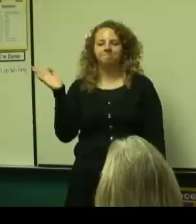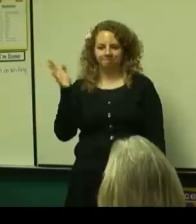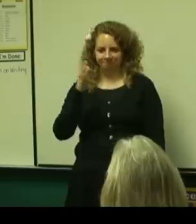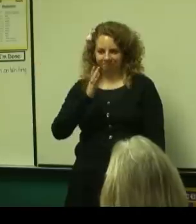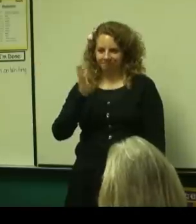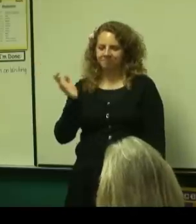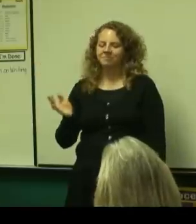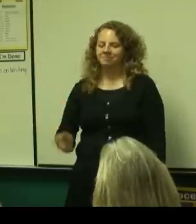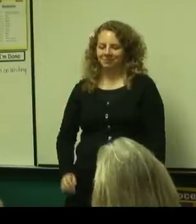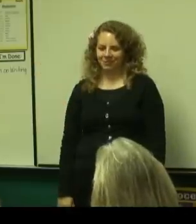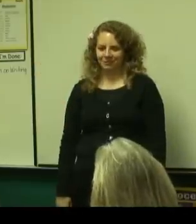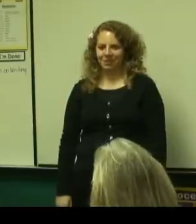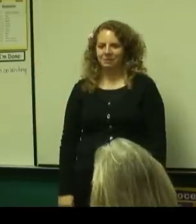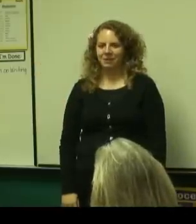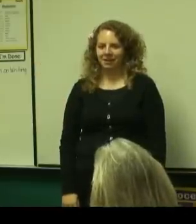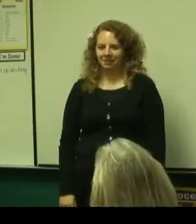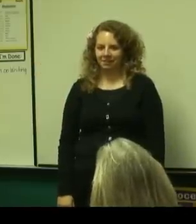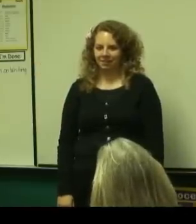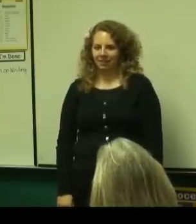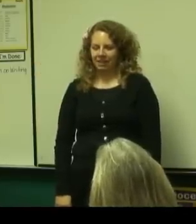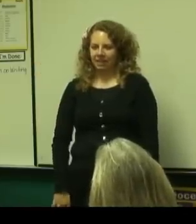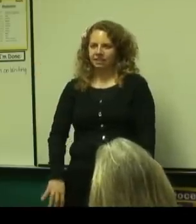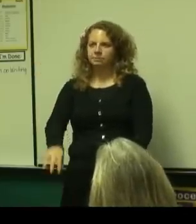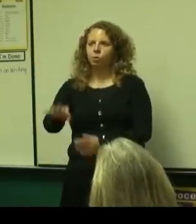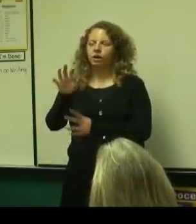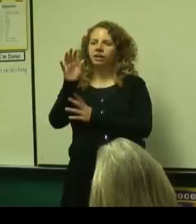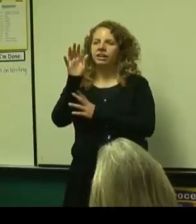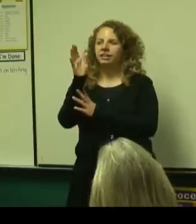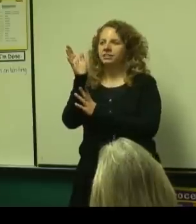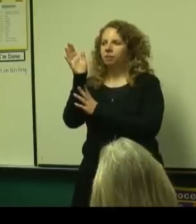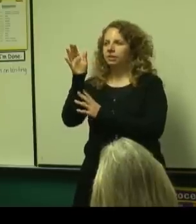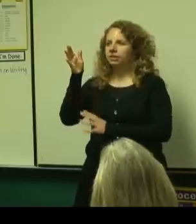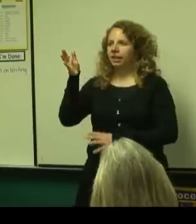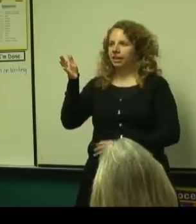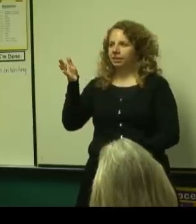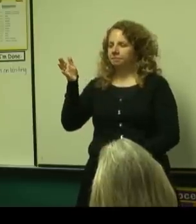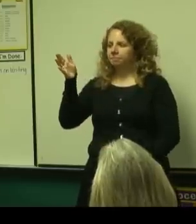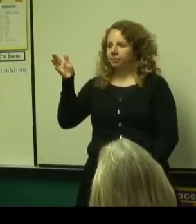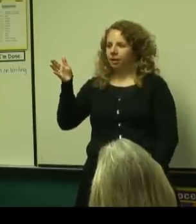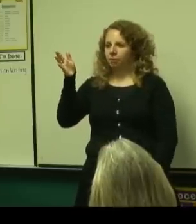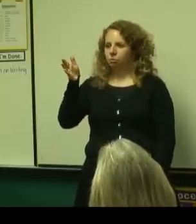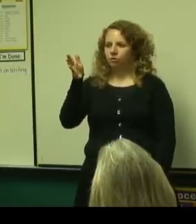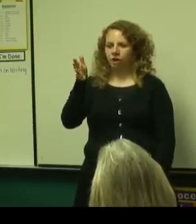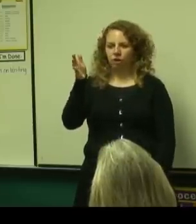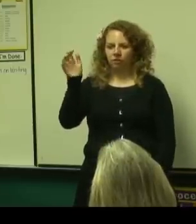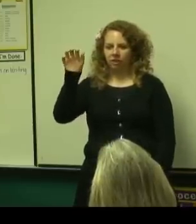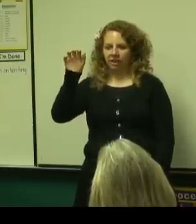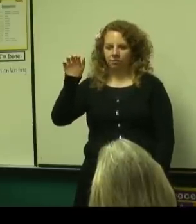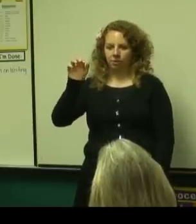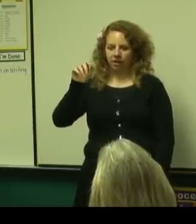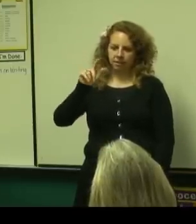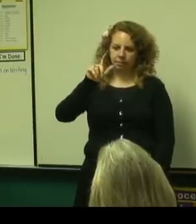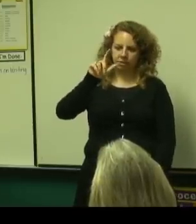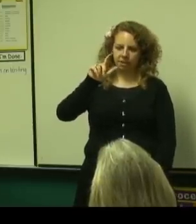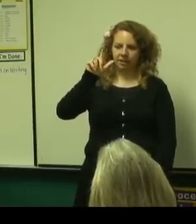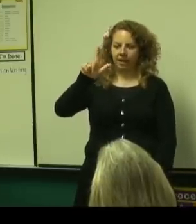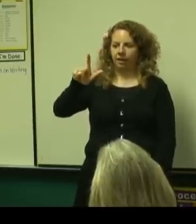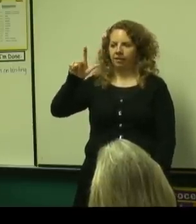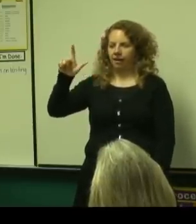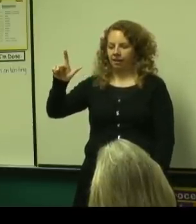Okay. Mhm. Just for Numbers that is part, yeah. opposite the other. And it's more, it's not really like a moving over, like if you had a double letter like